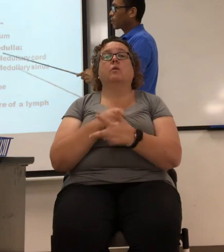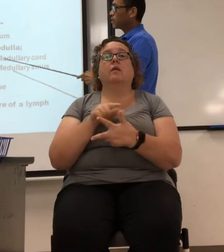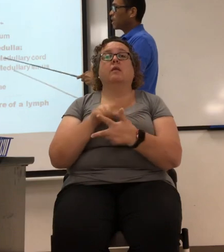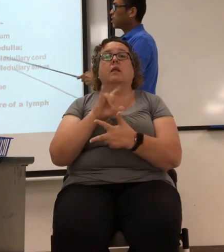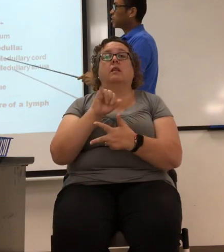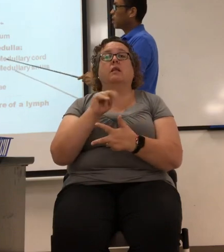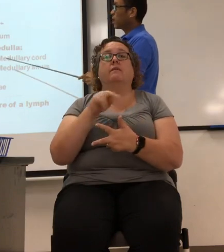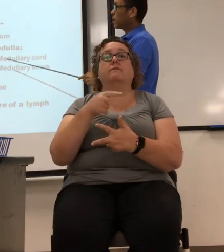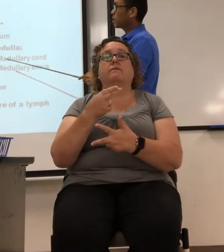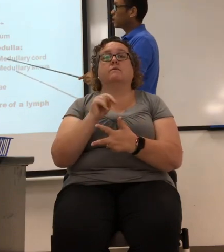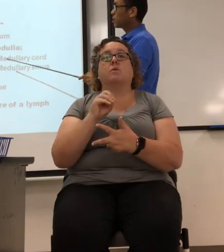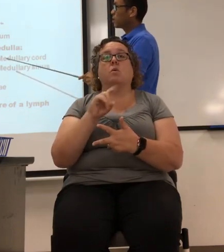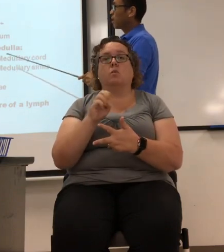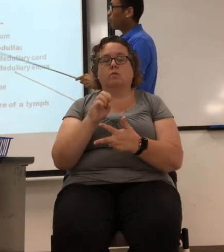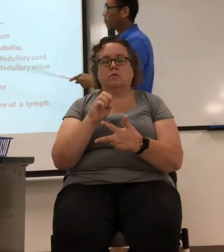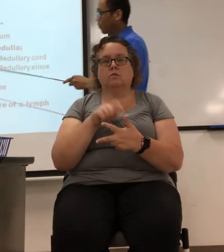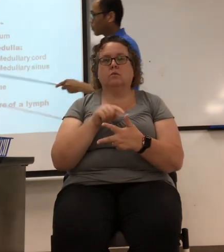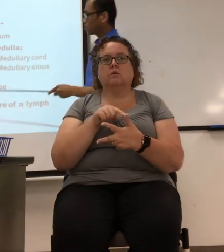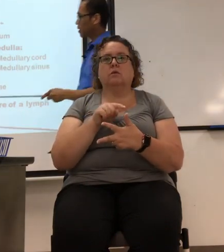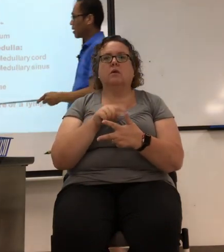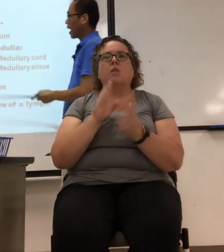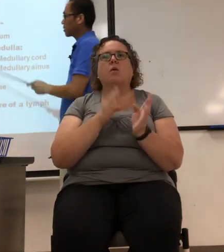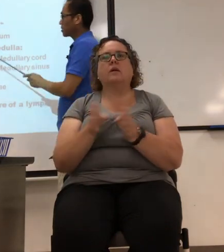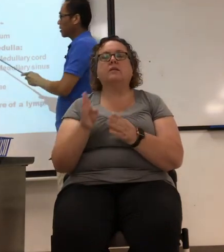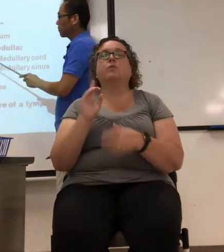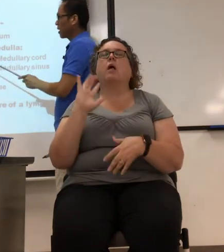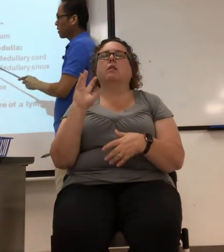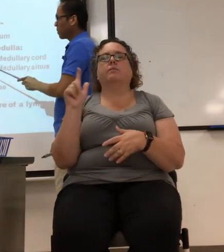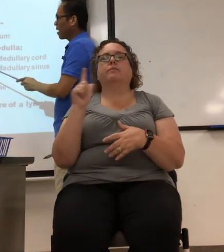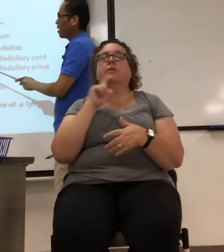the organization is, well, first,